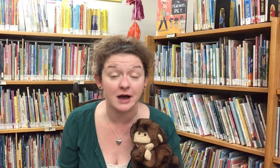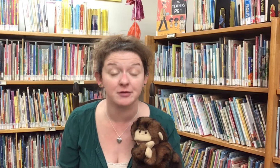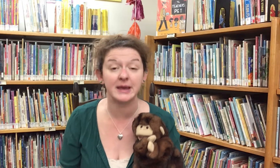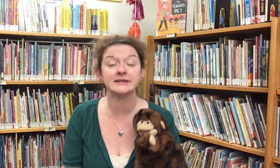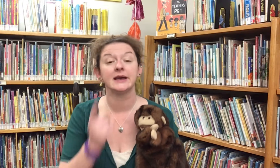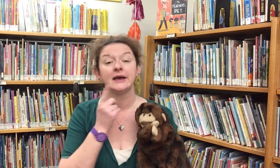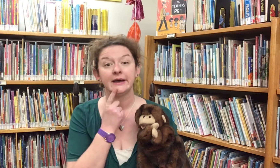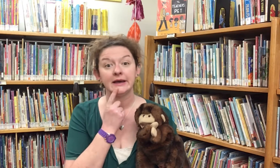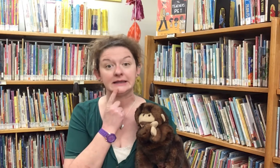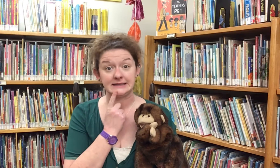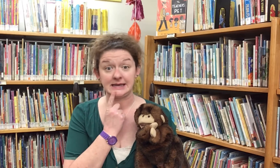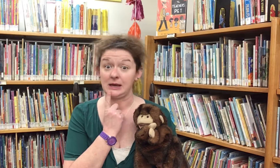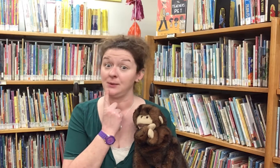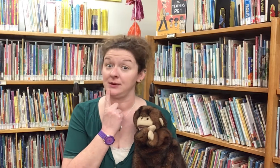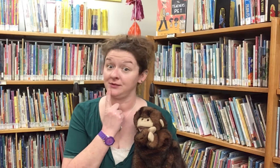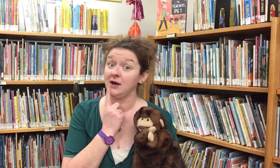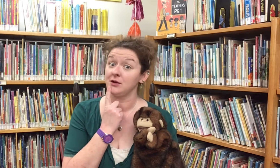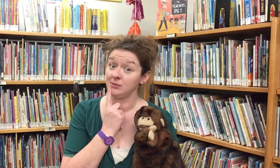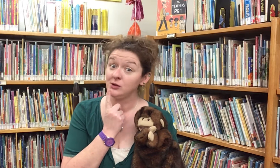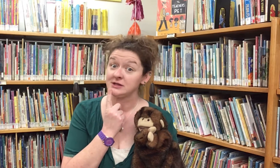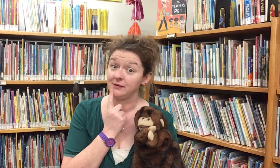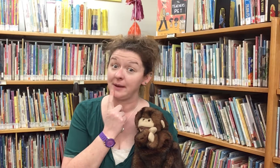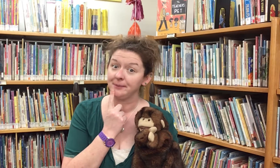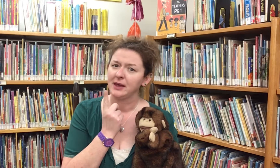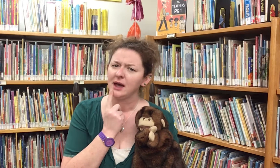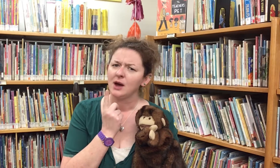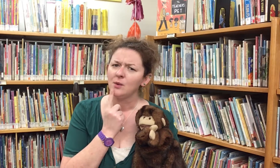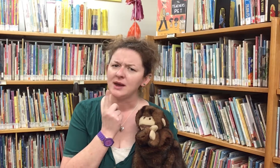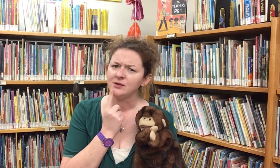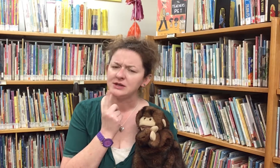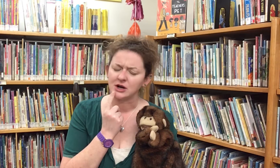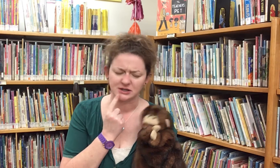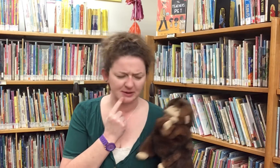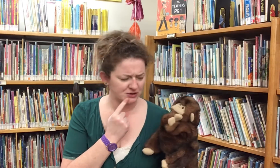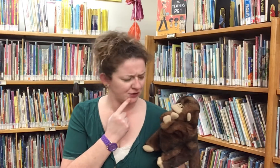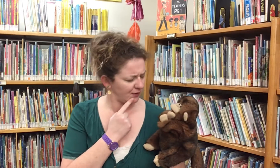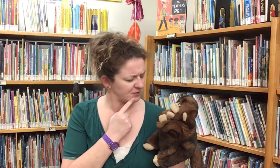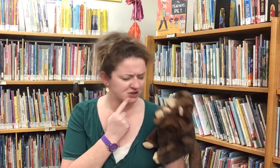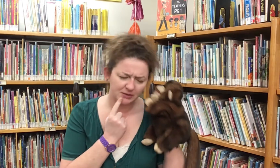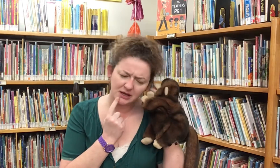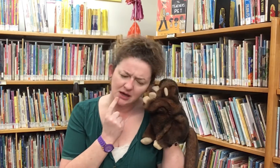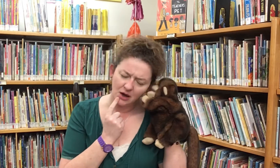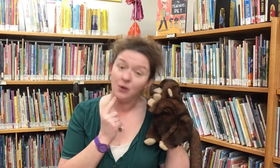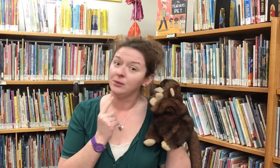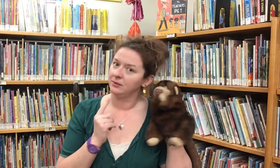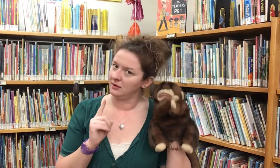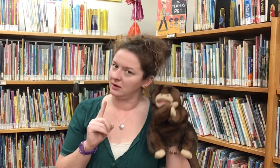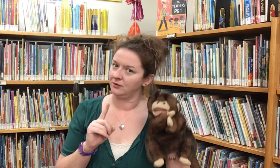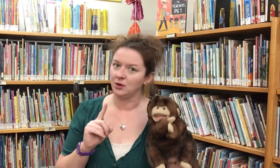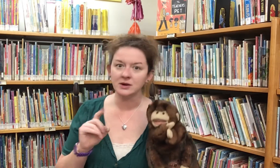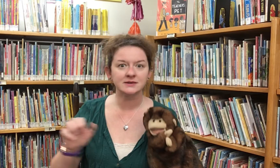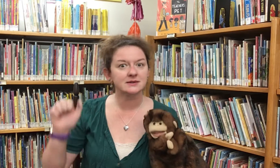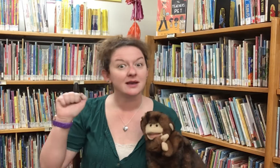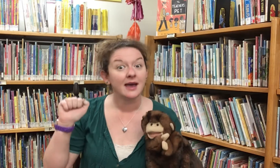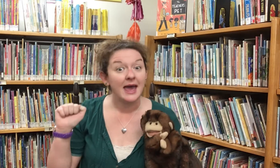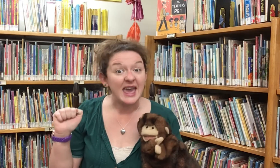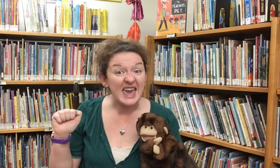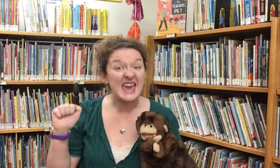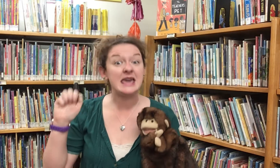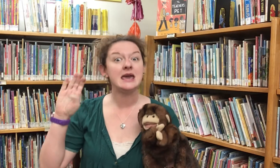alphabet. Let's see, we've covered most of them. What have we talked about so far, Mr. Monkey? Oh, of course, A